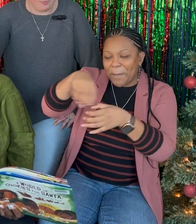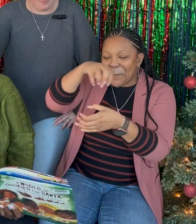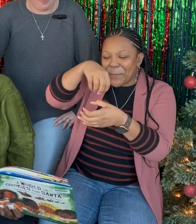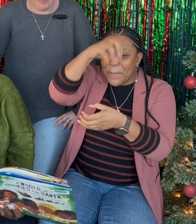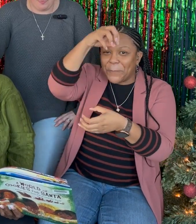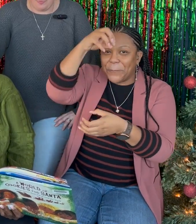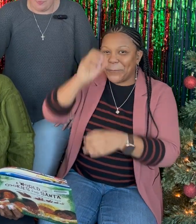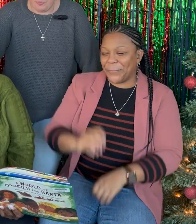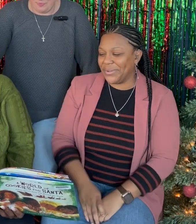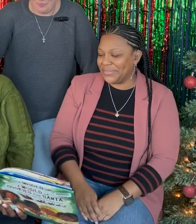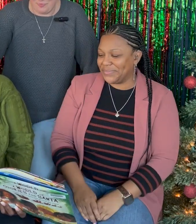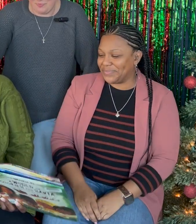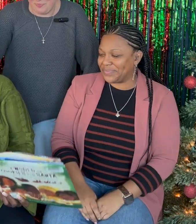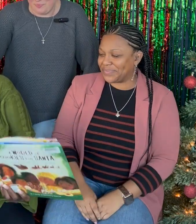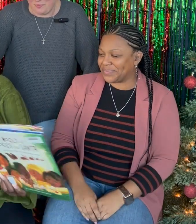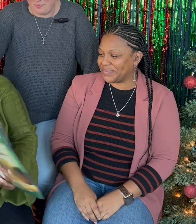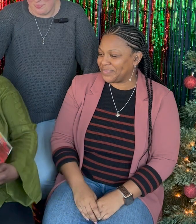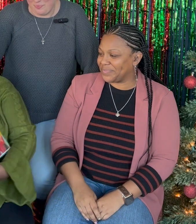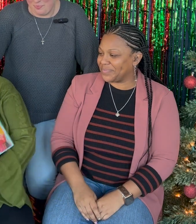sauce.